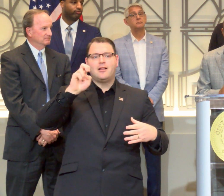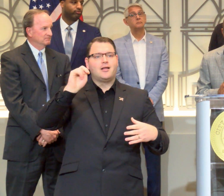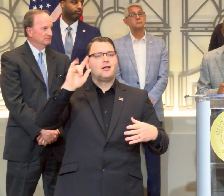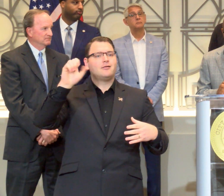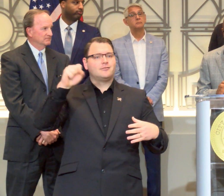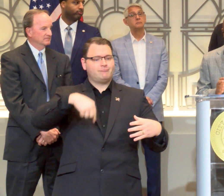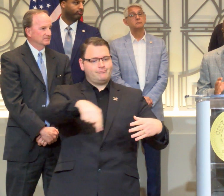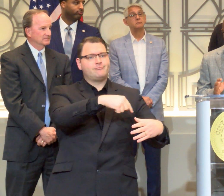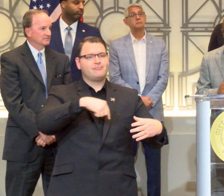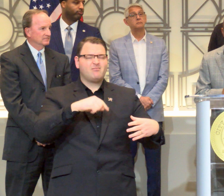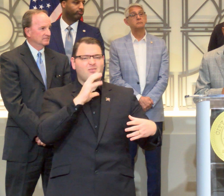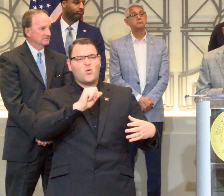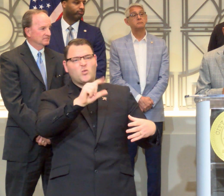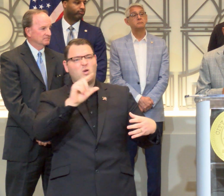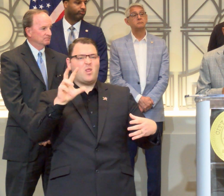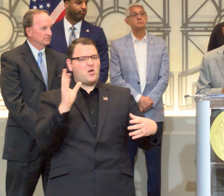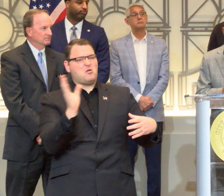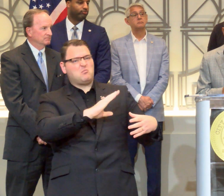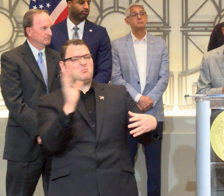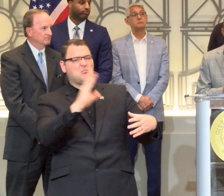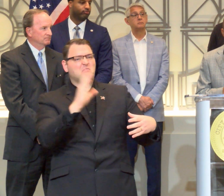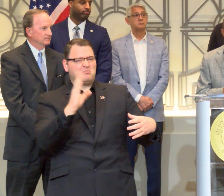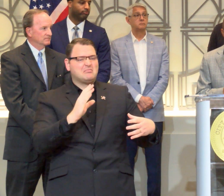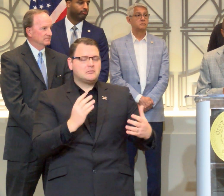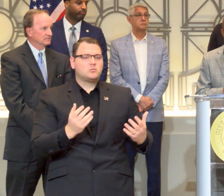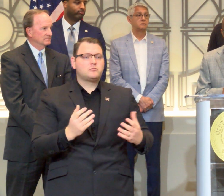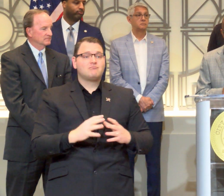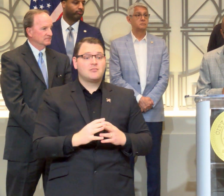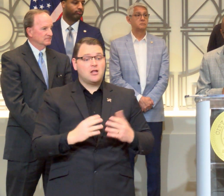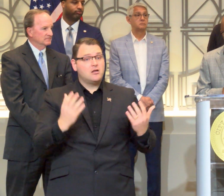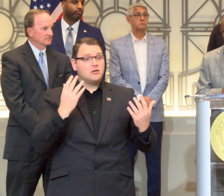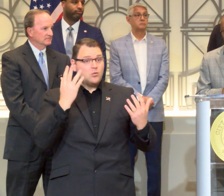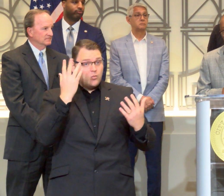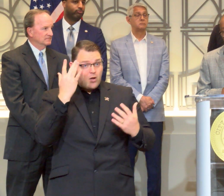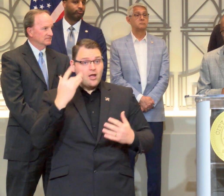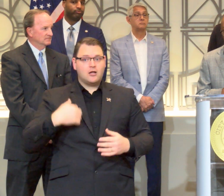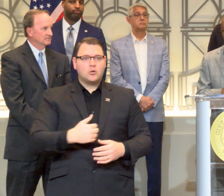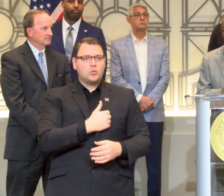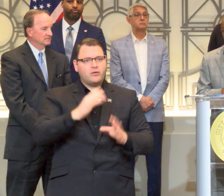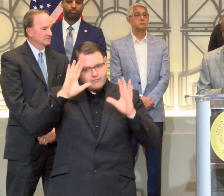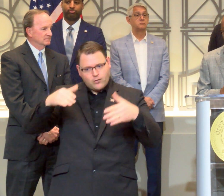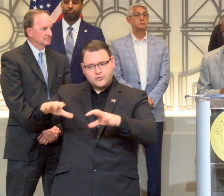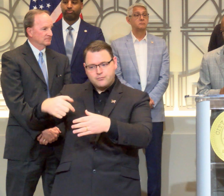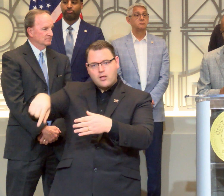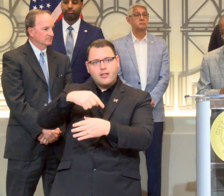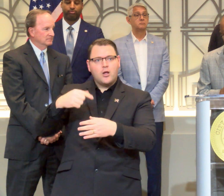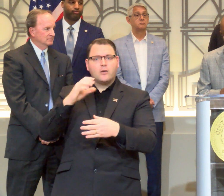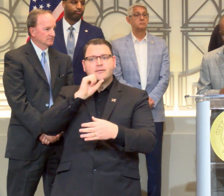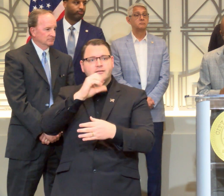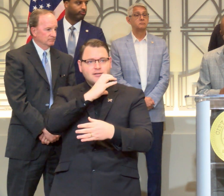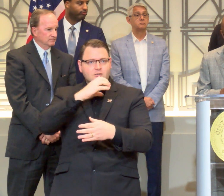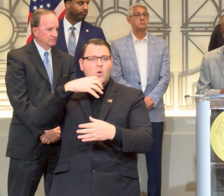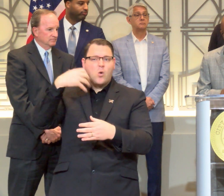Kind of want to focus on them because heretofore, we've been saying that the most vulnerable population has been our